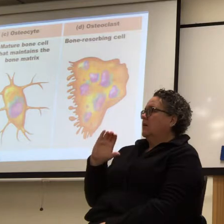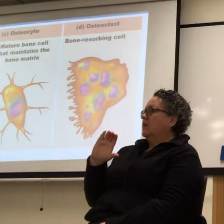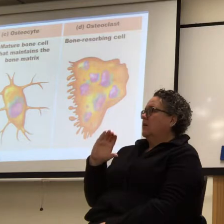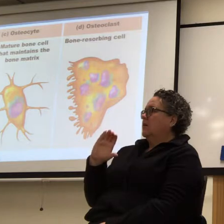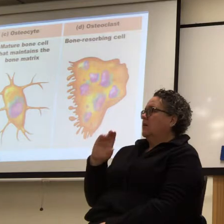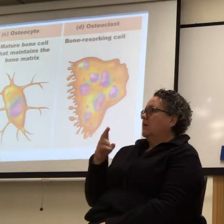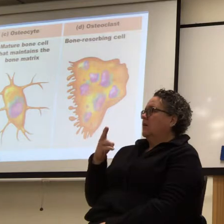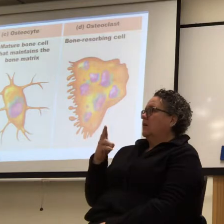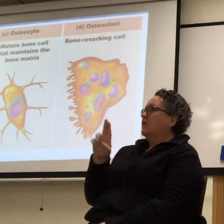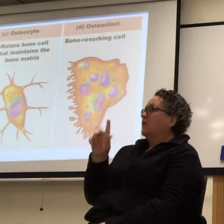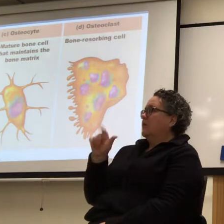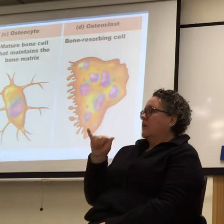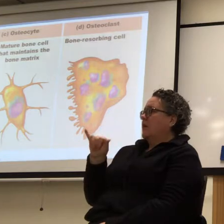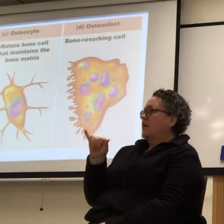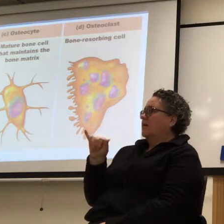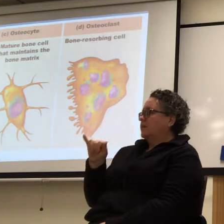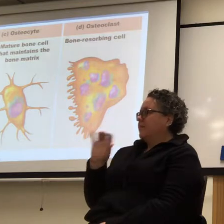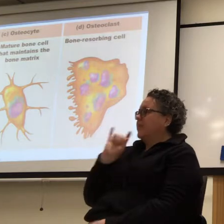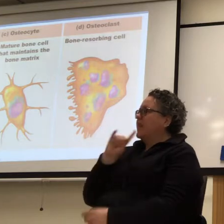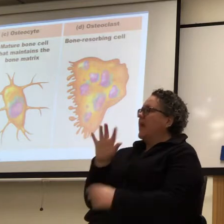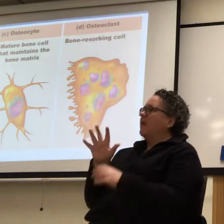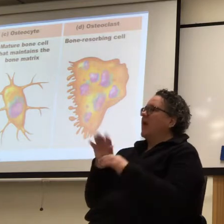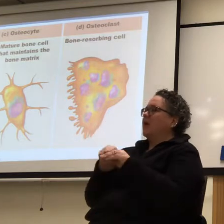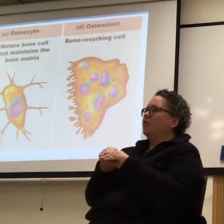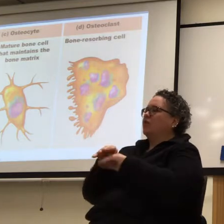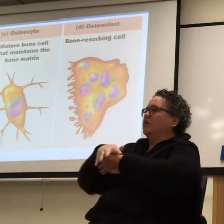They kind of reach out between the layers of bone